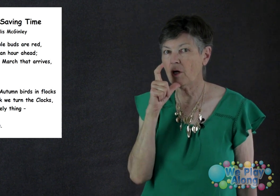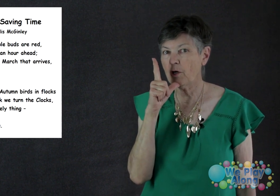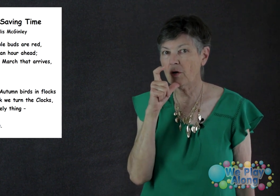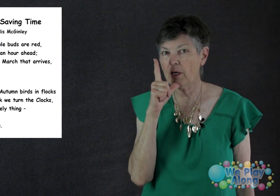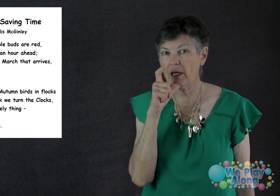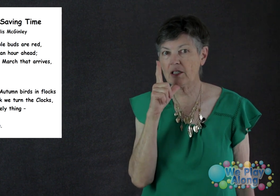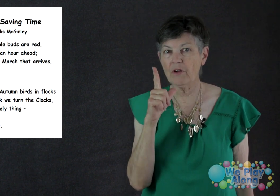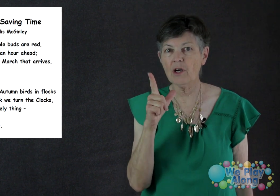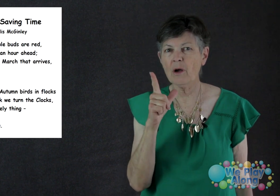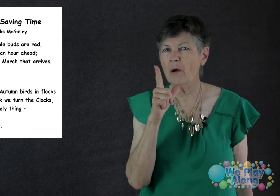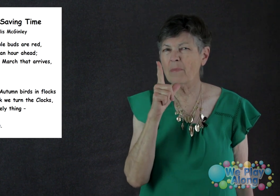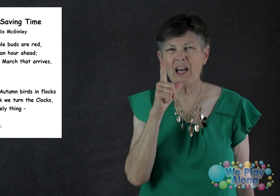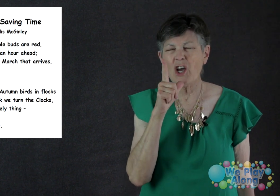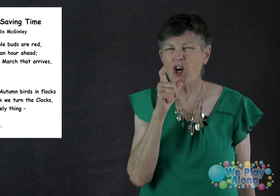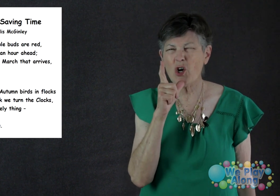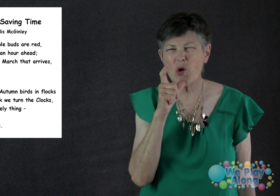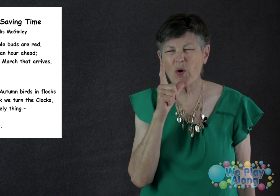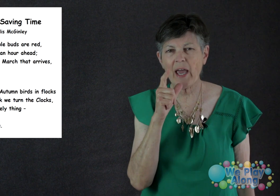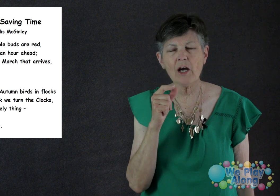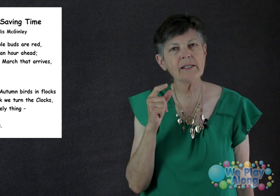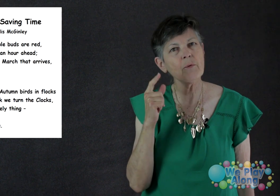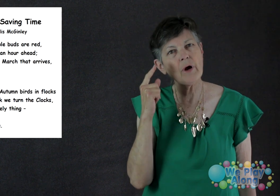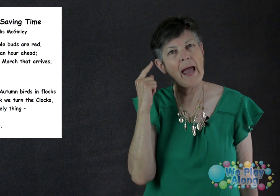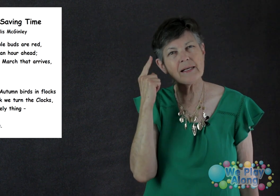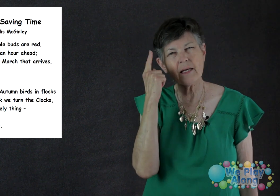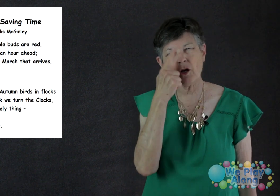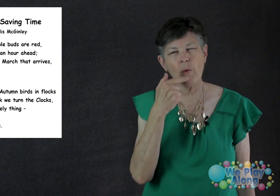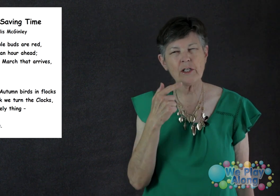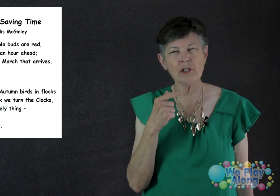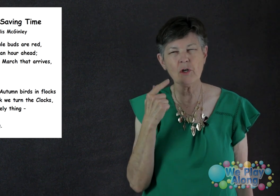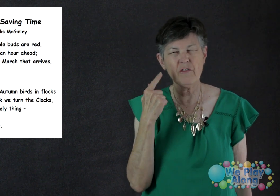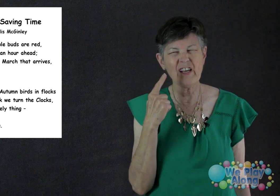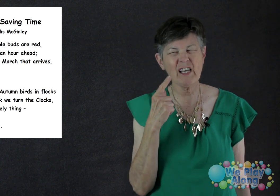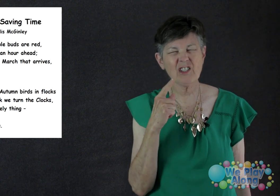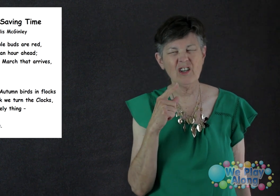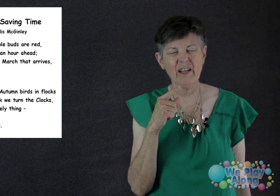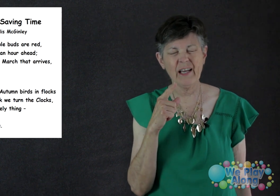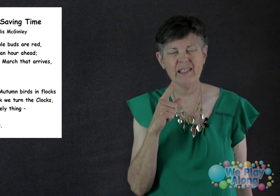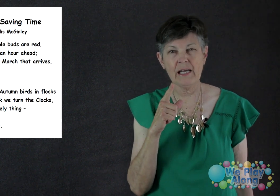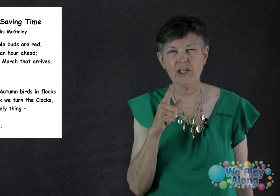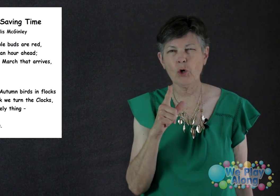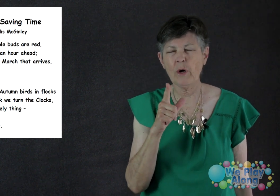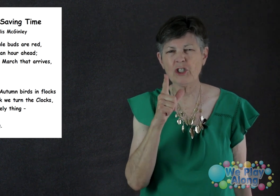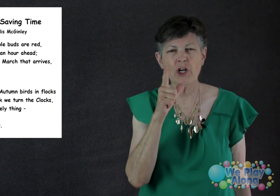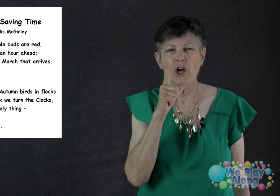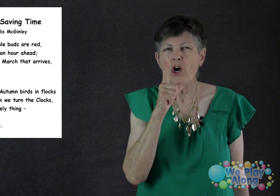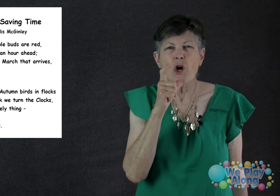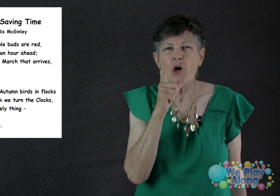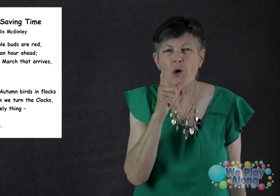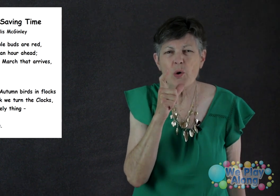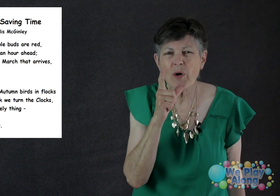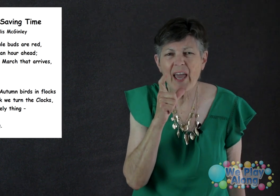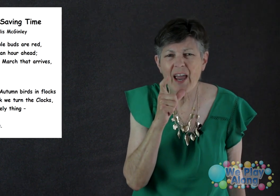wiggle your index finger, but who cares? And we're asking a question, so our face has to look like it. It's asking a question. Who